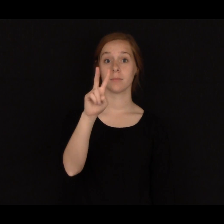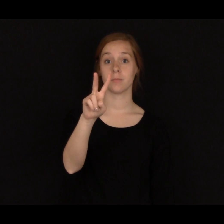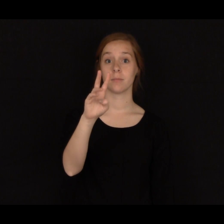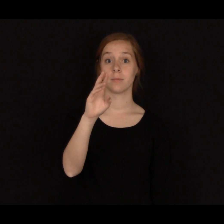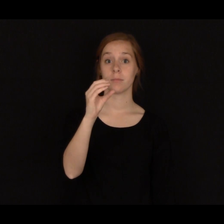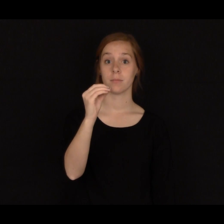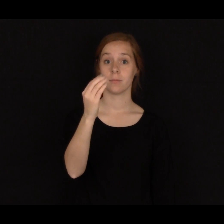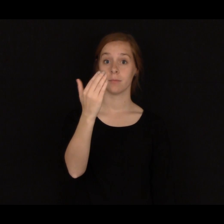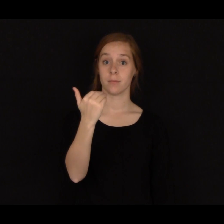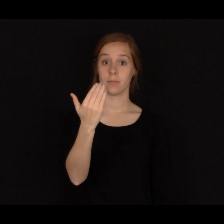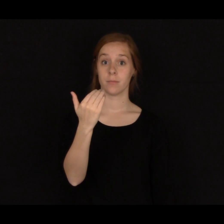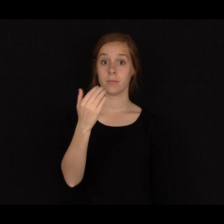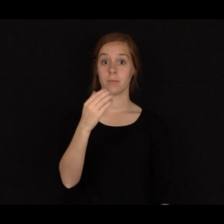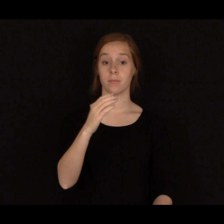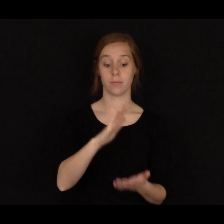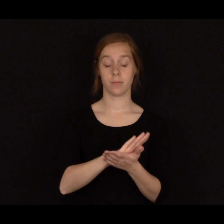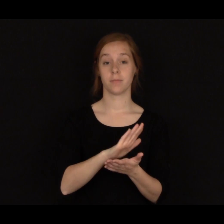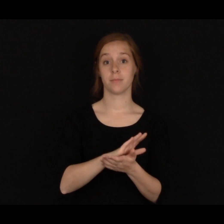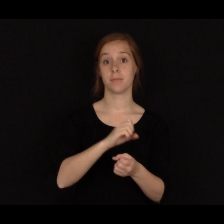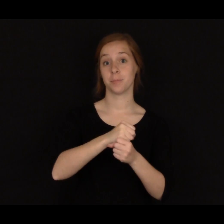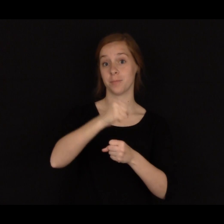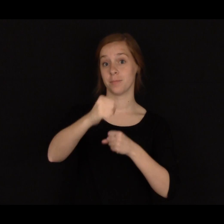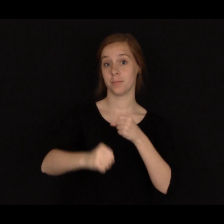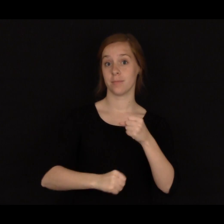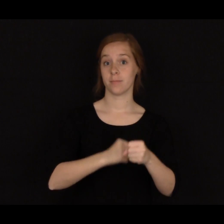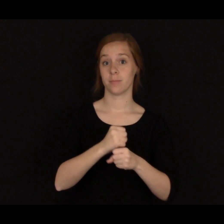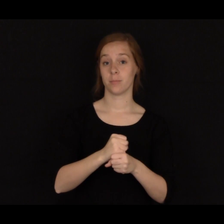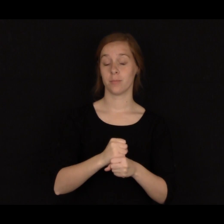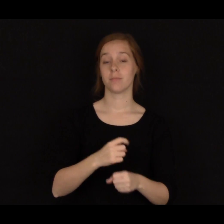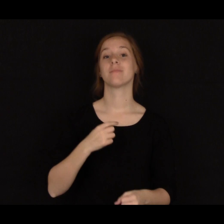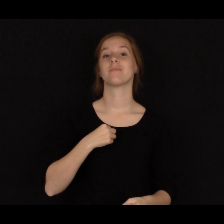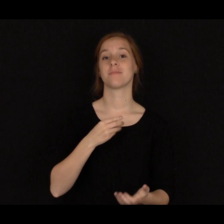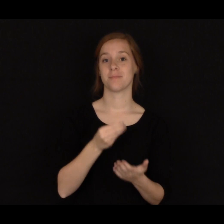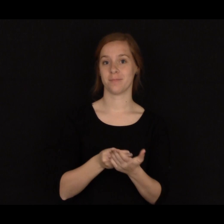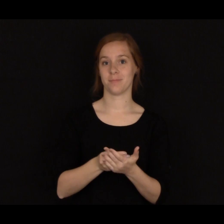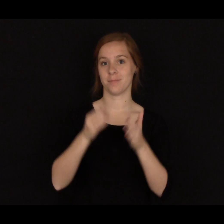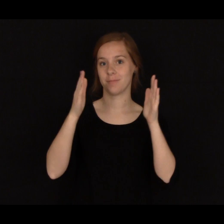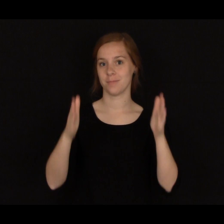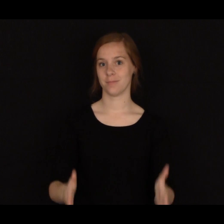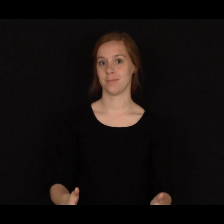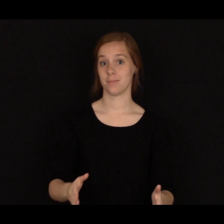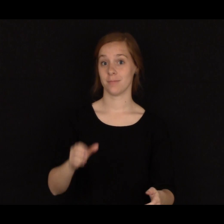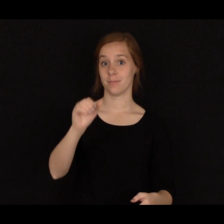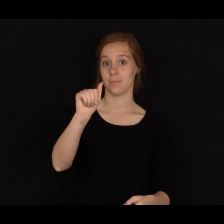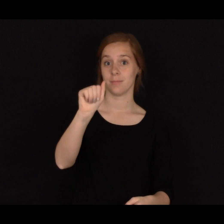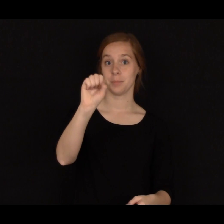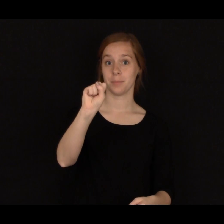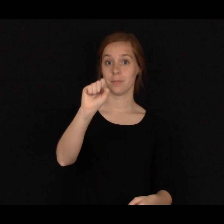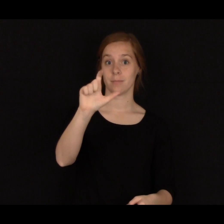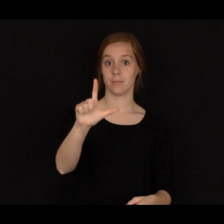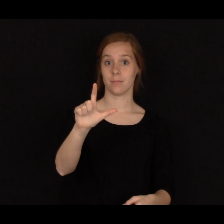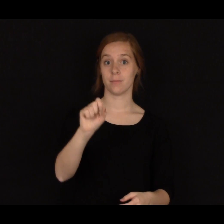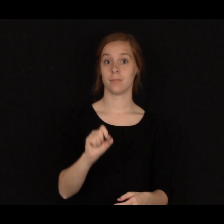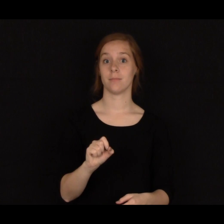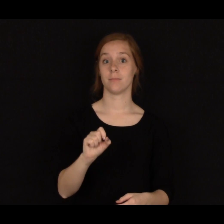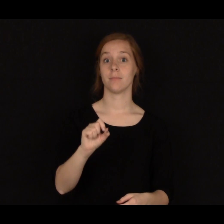In 2014 and 2015 school year, I was treasurer of the